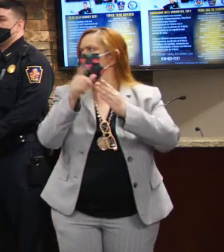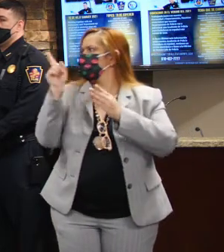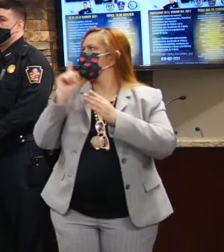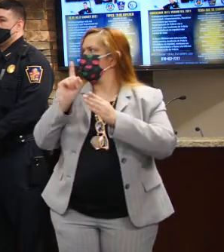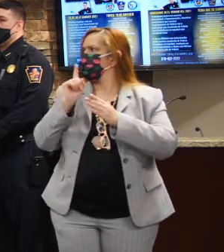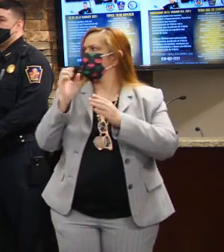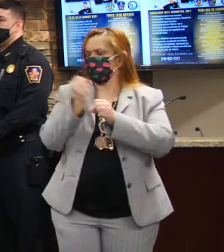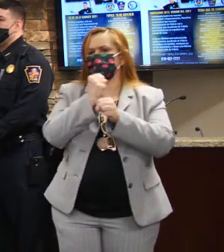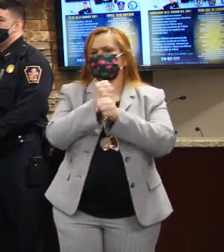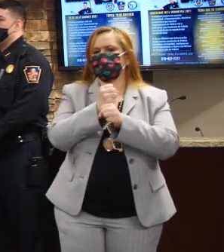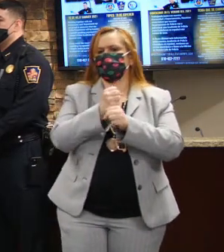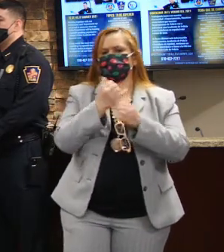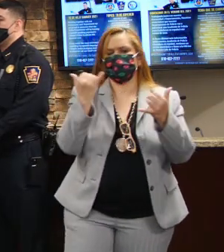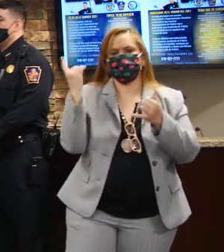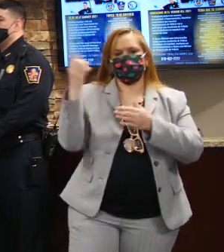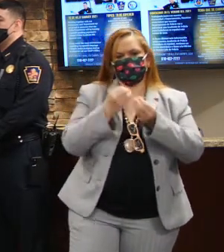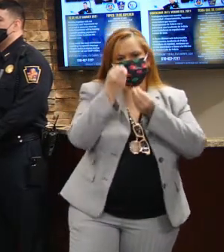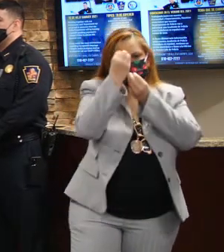as we will do over time. Awesome.